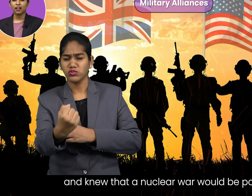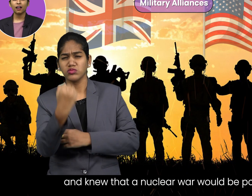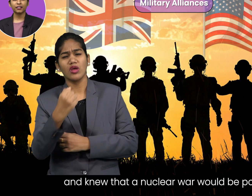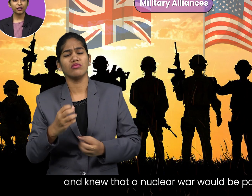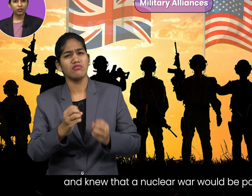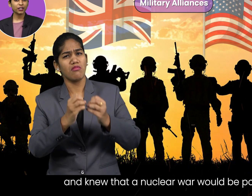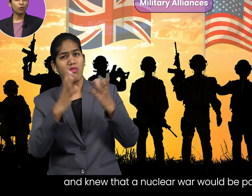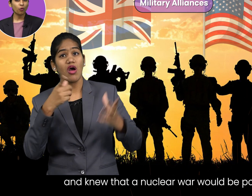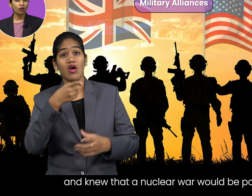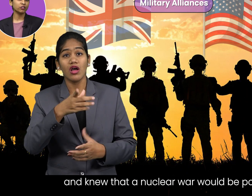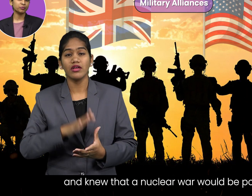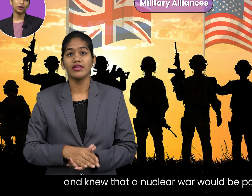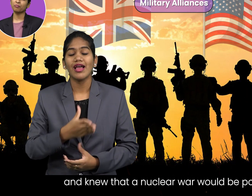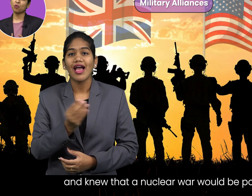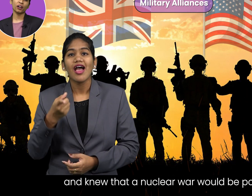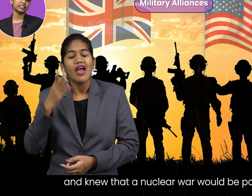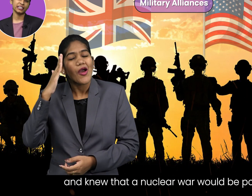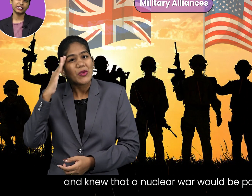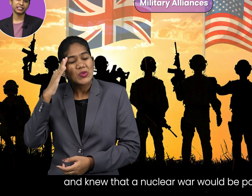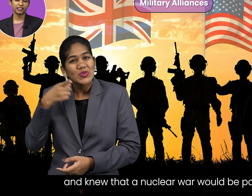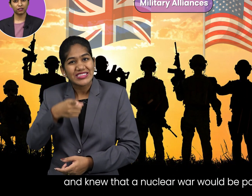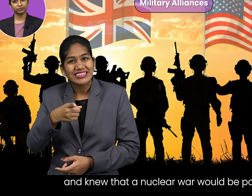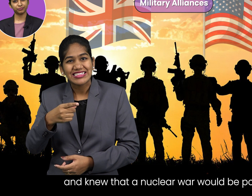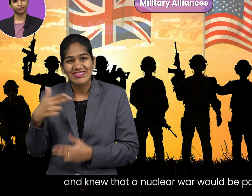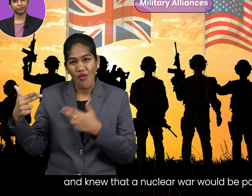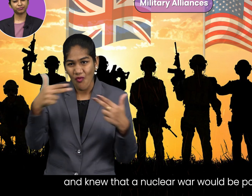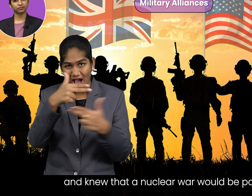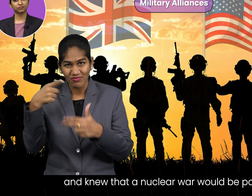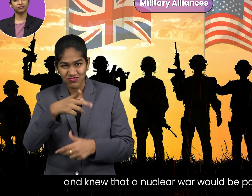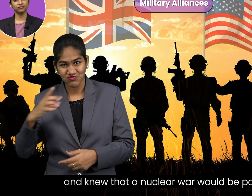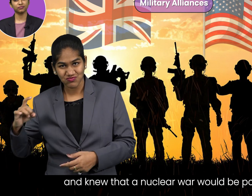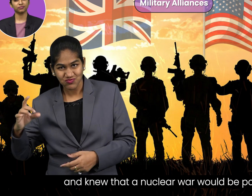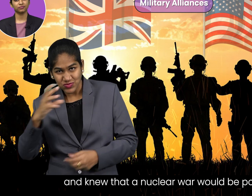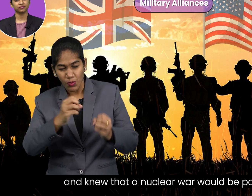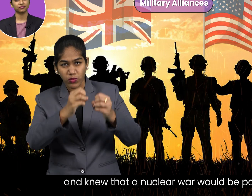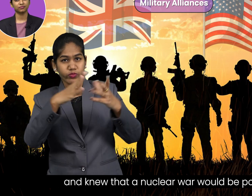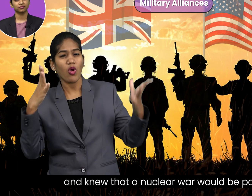that a nuclear war would be pointless.